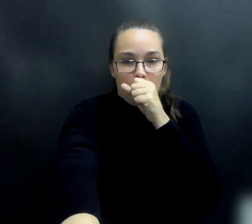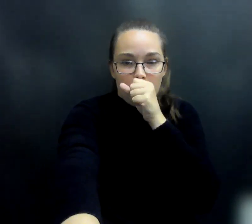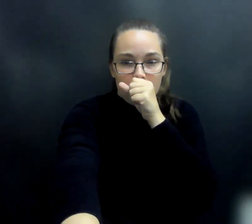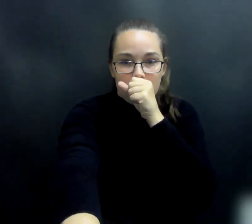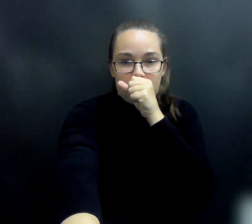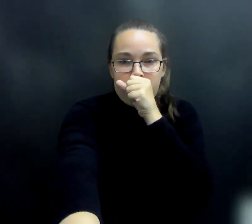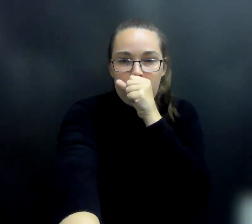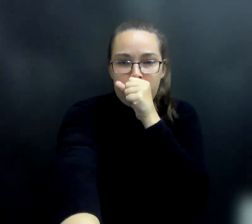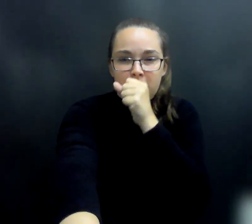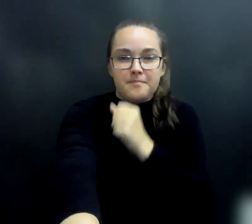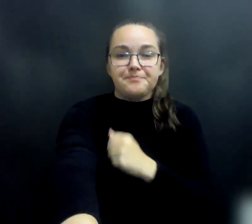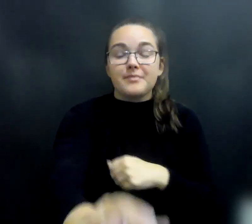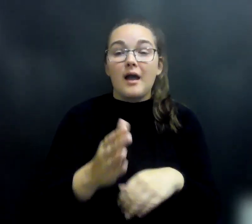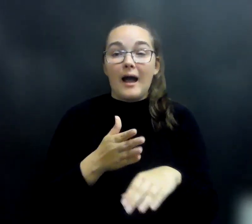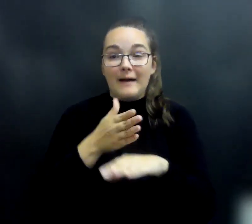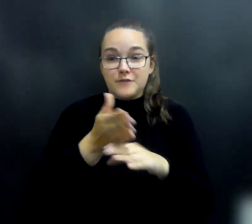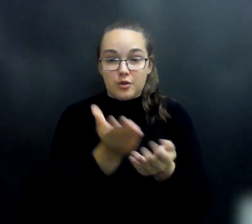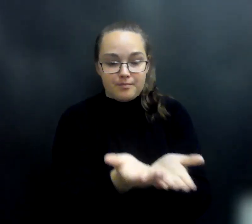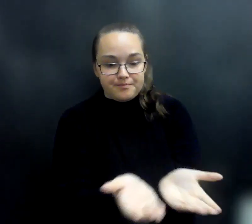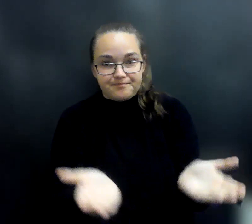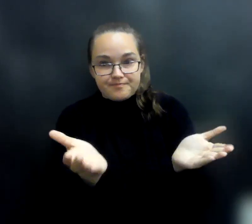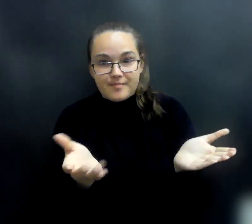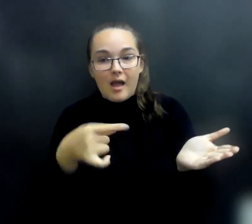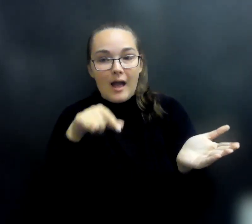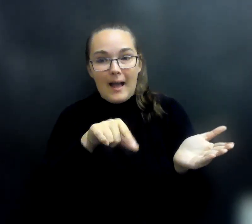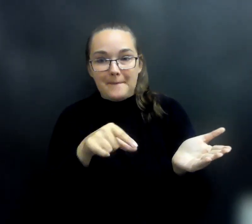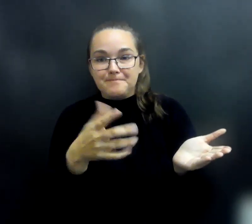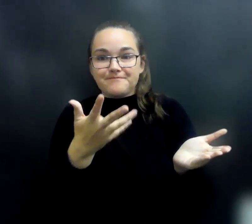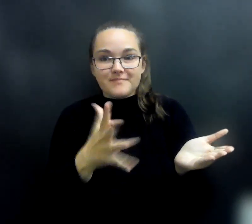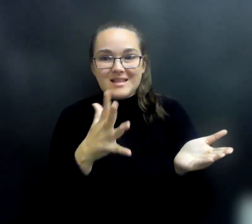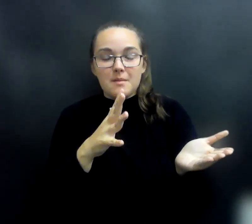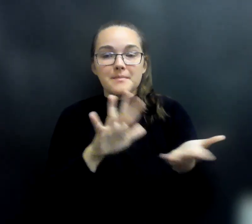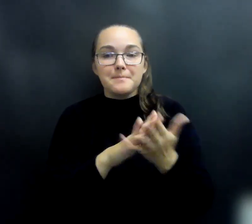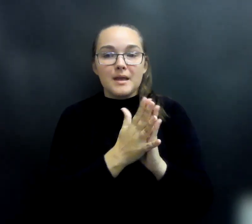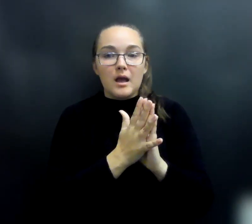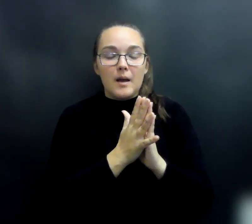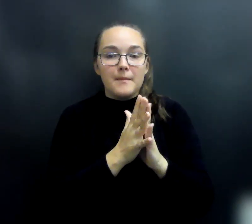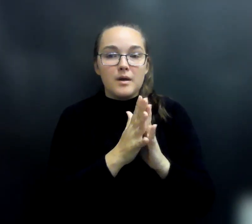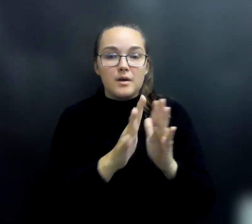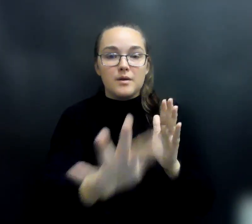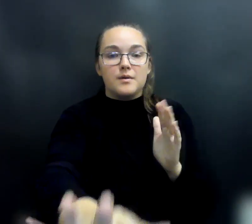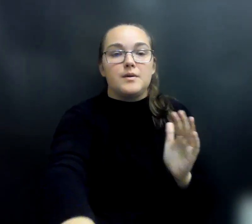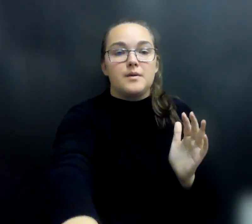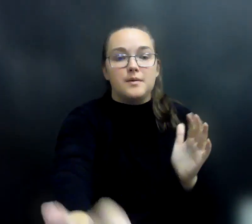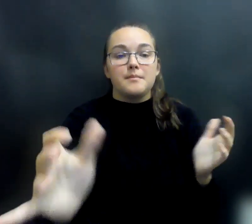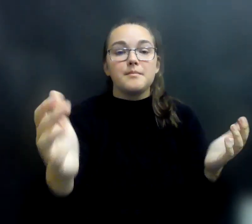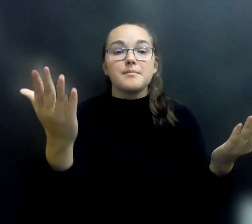After the curved metal discs were cast and cooled, they had to be polished mirror smooth.